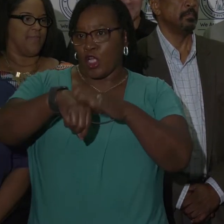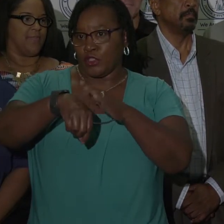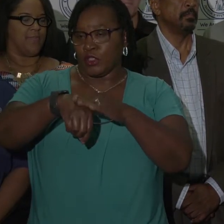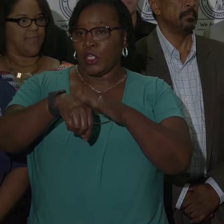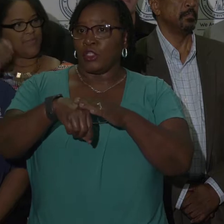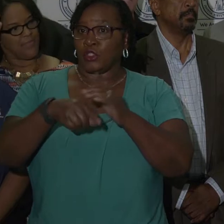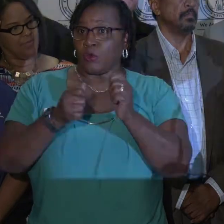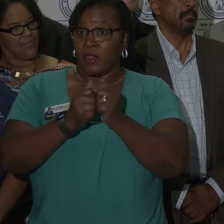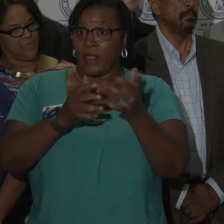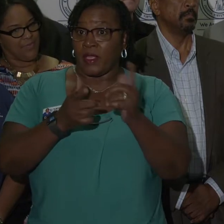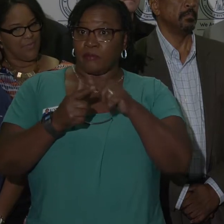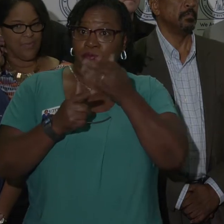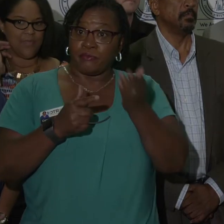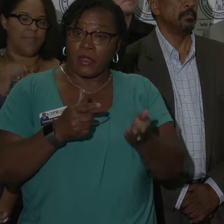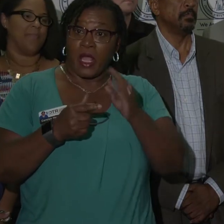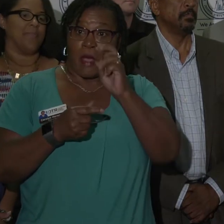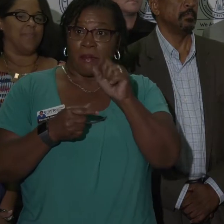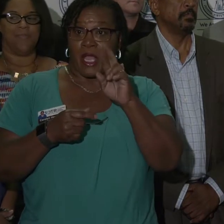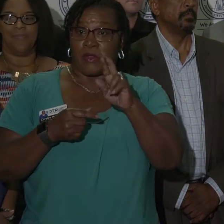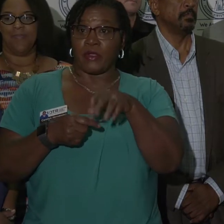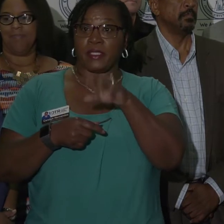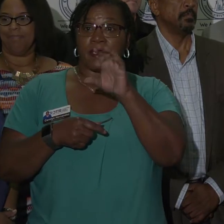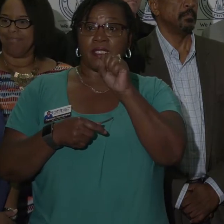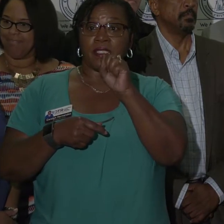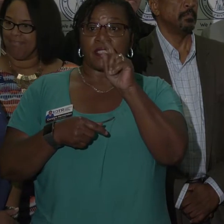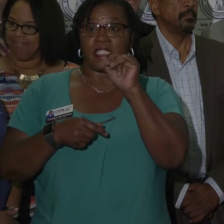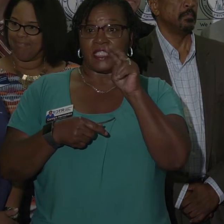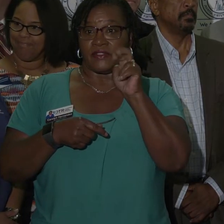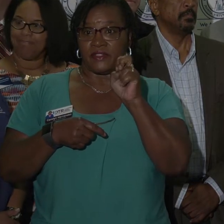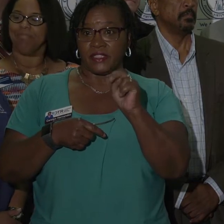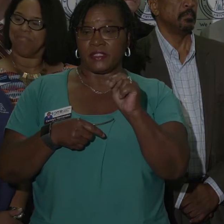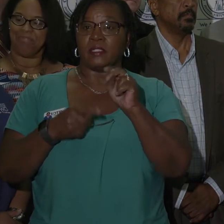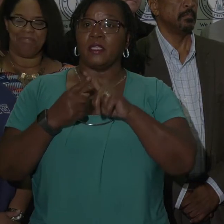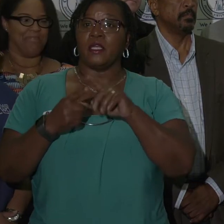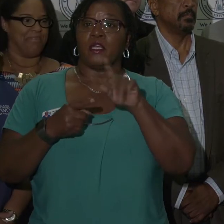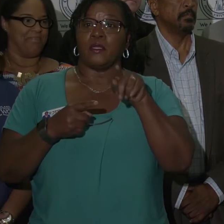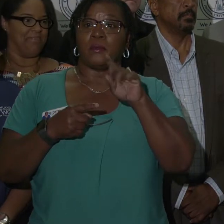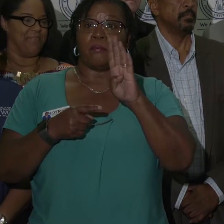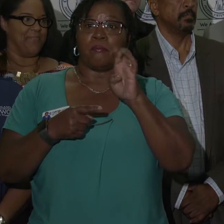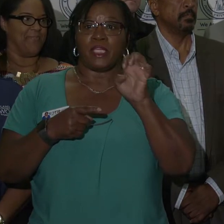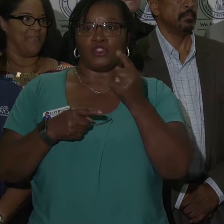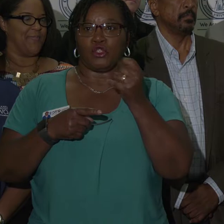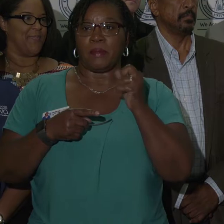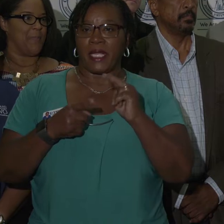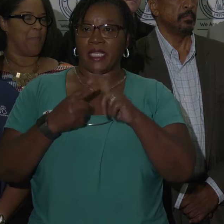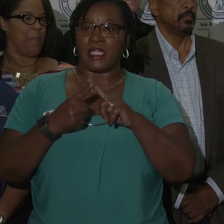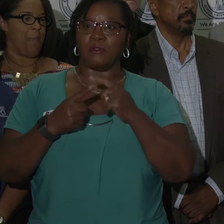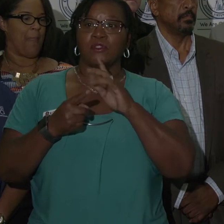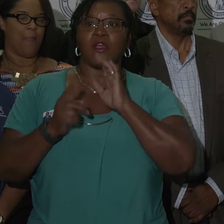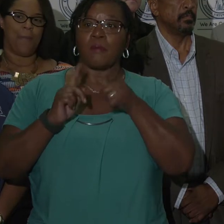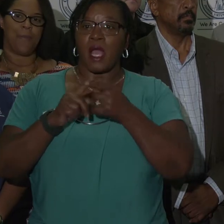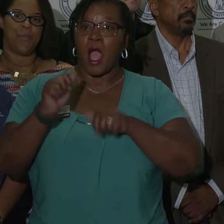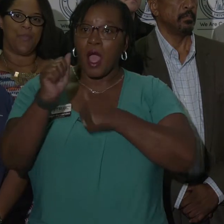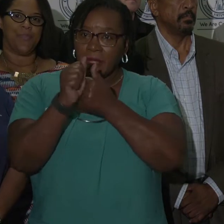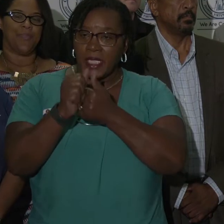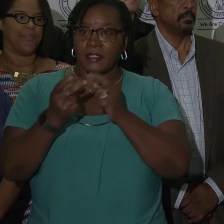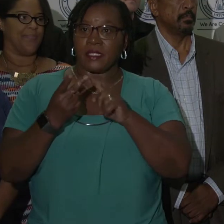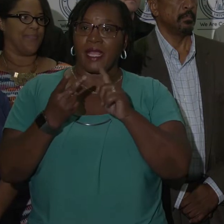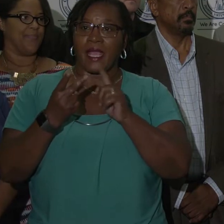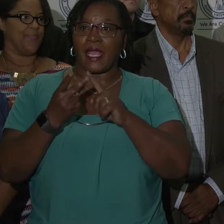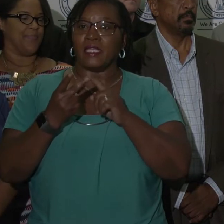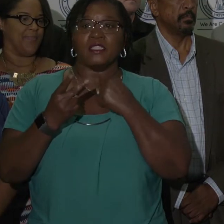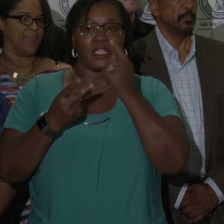that, I'm going to turn it over to our mayor, Stephen K. Benjamin, and he will take you through a few updates and will also entertain